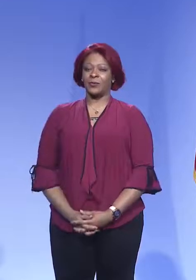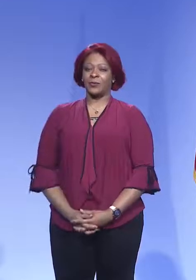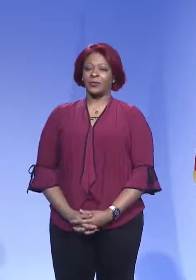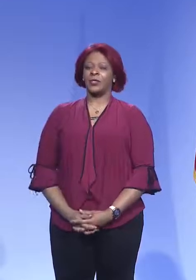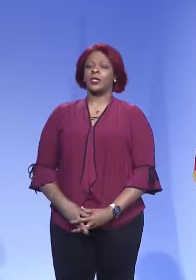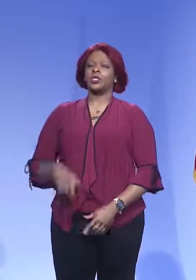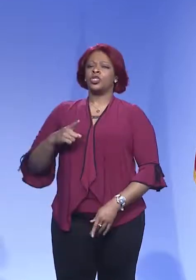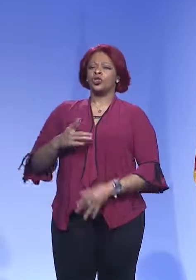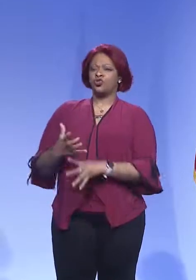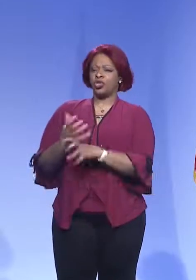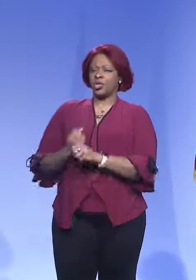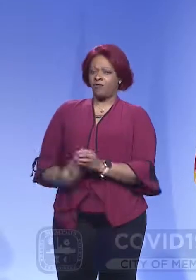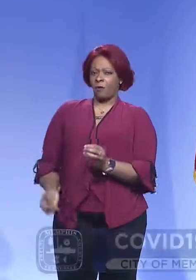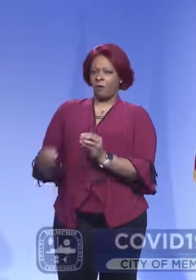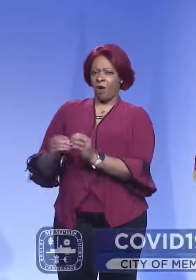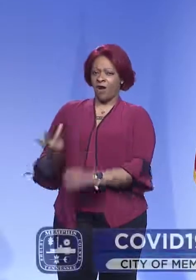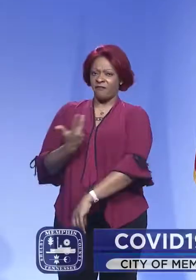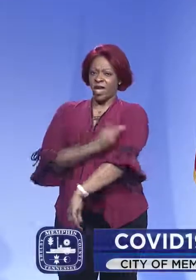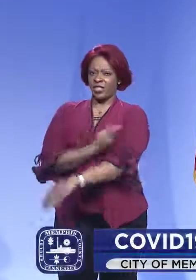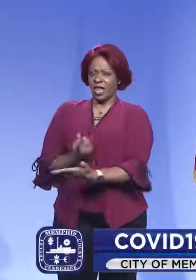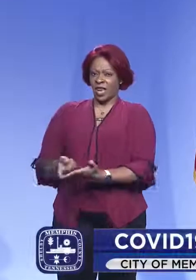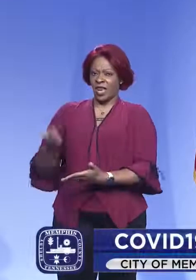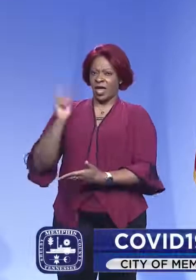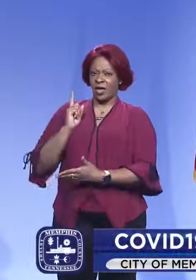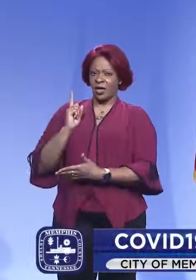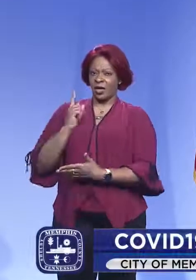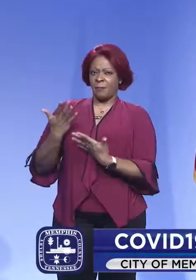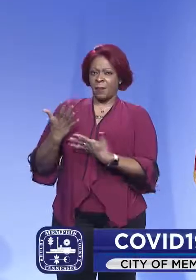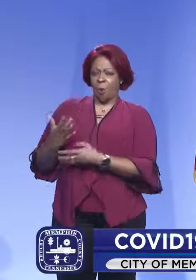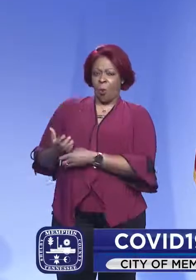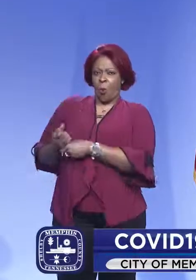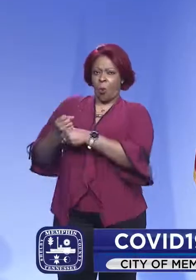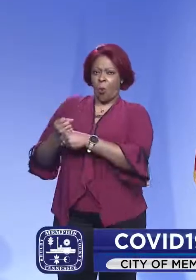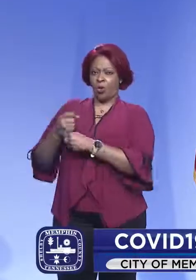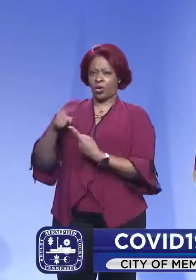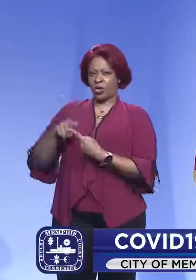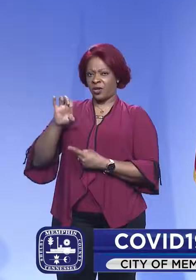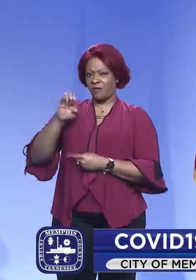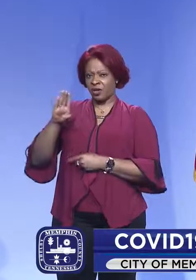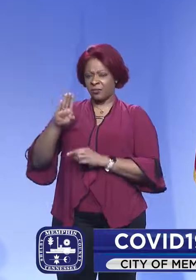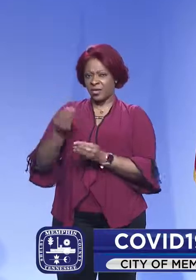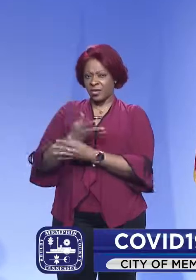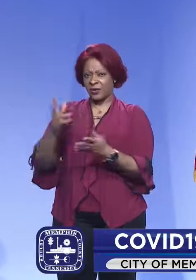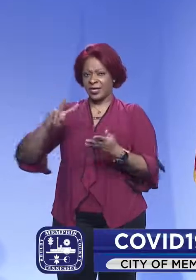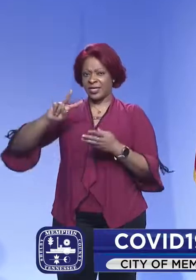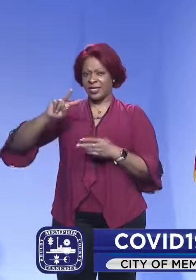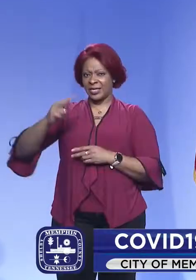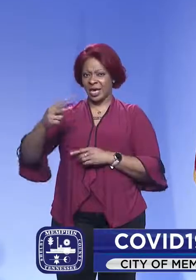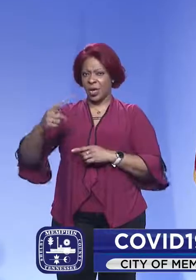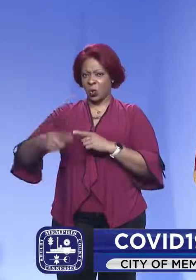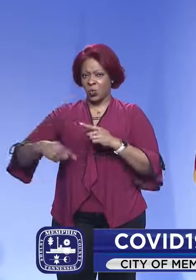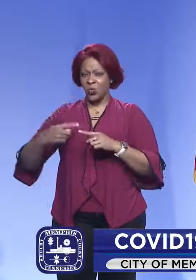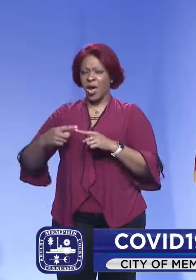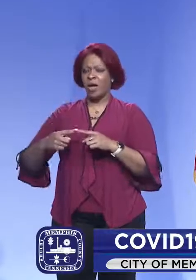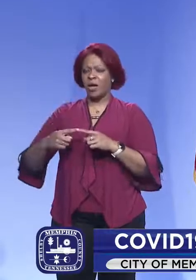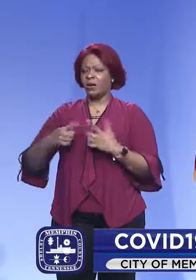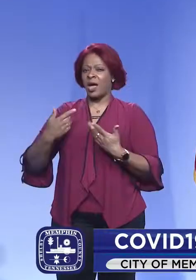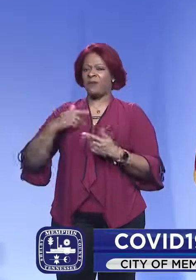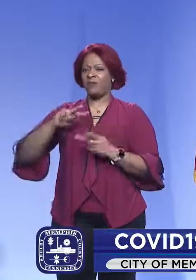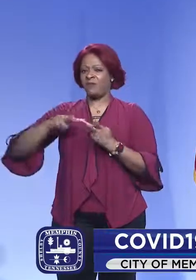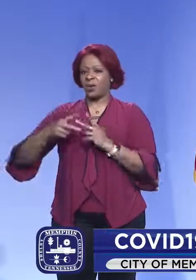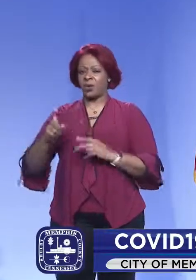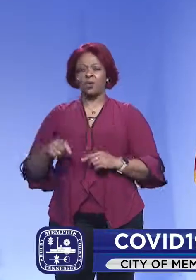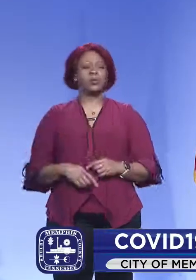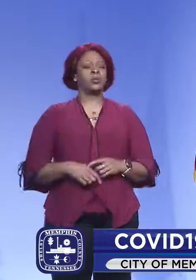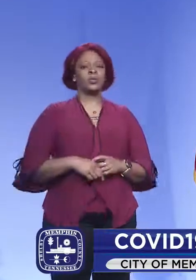Did you receive more vaccine last week and maybe holding it till February to give the second doses? And then I have a follow-up. So I